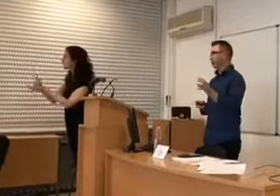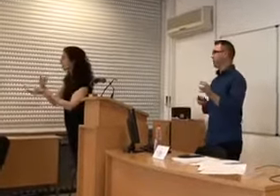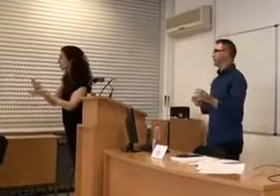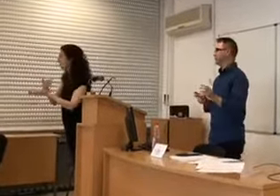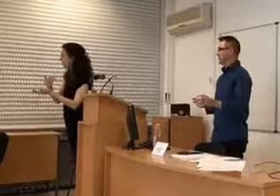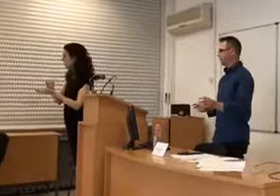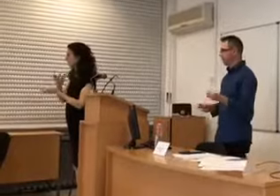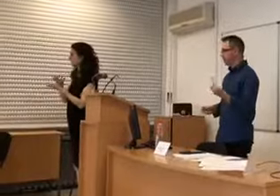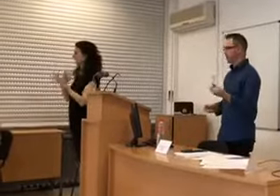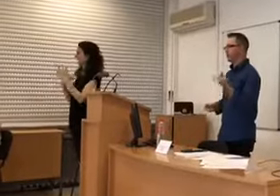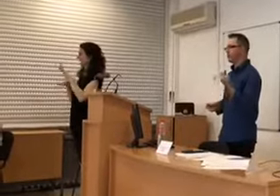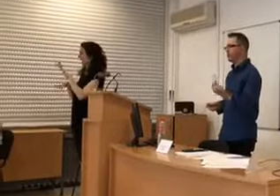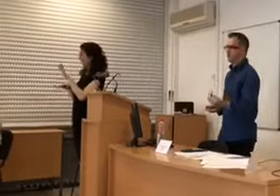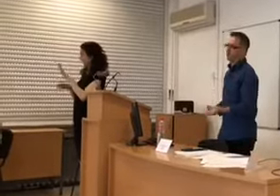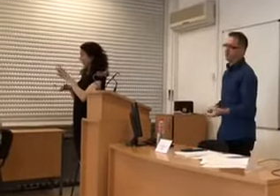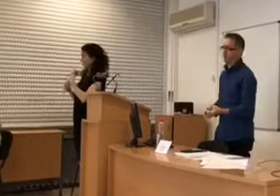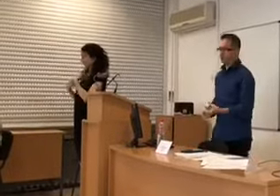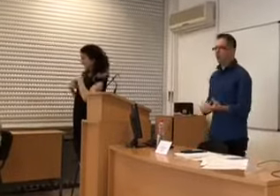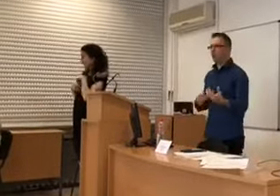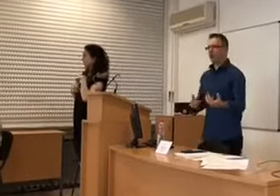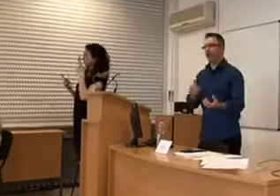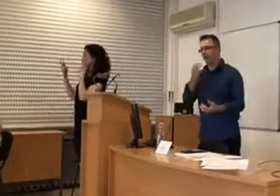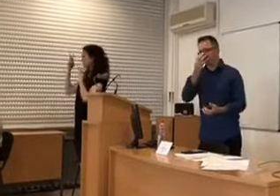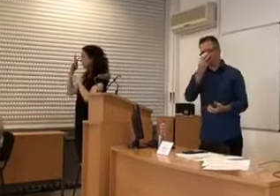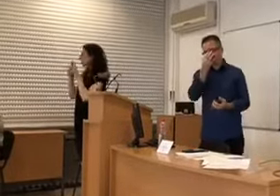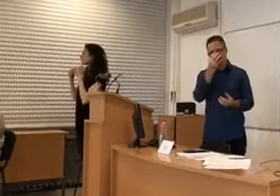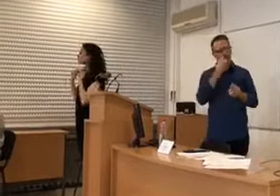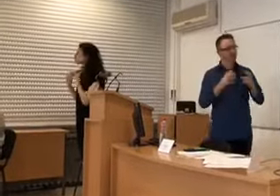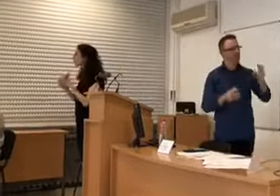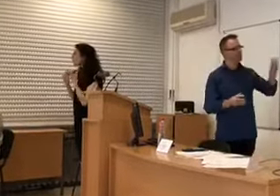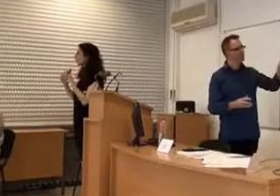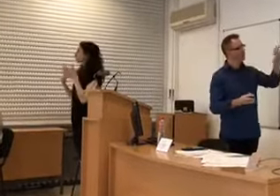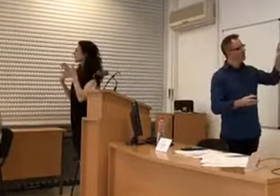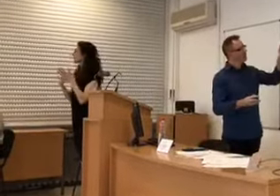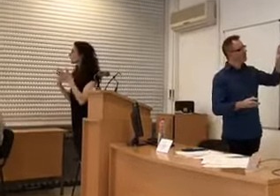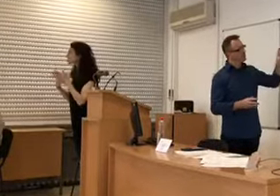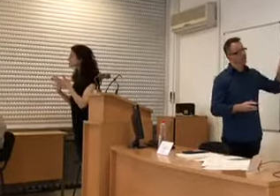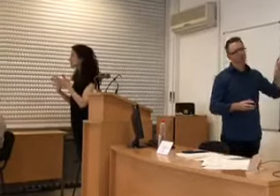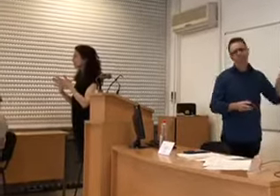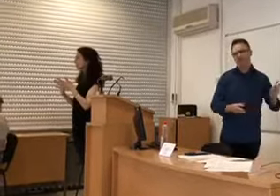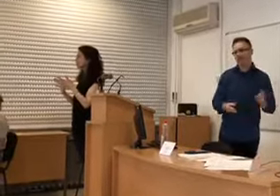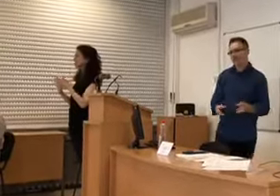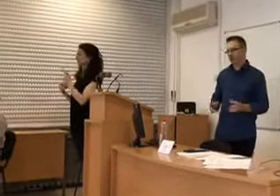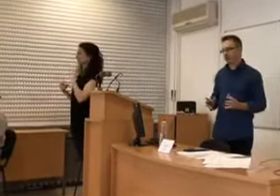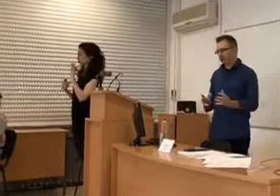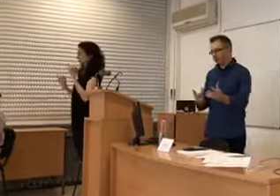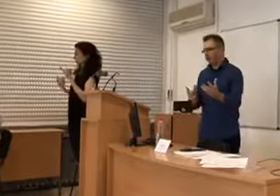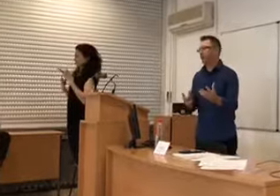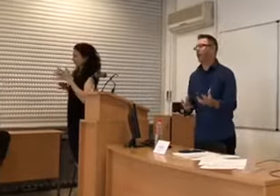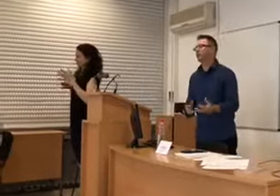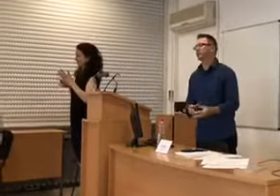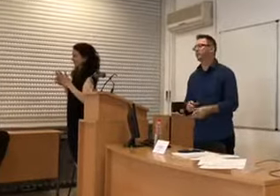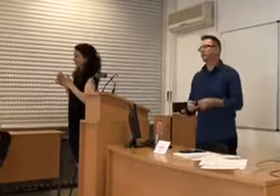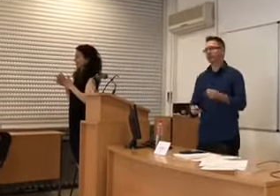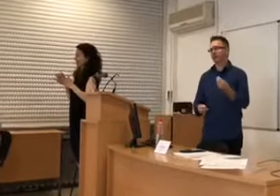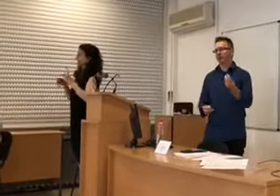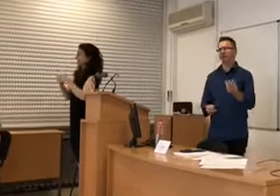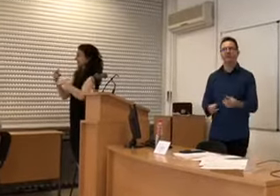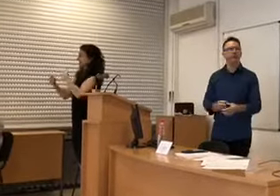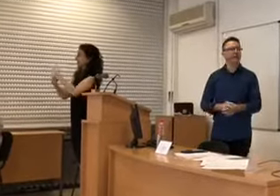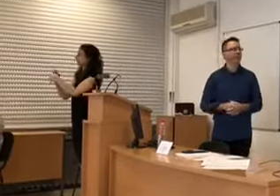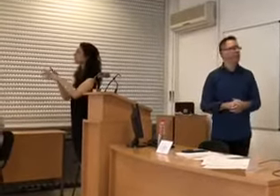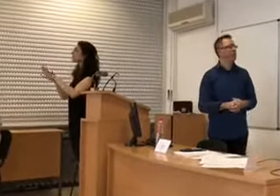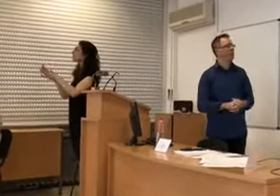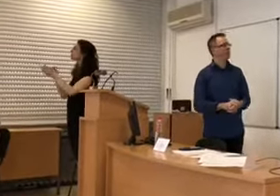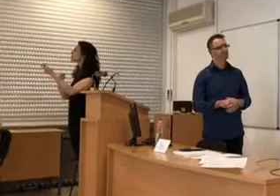going to understand the reasons of why all this is going on, probably the business drives will be